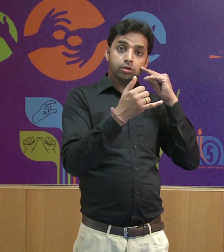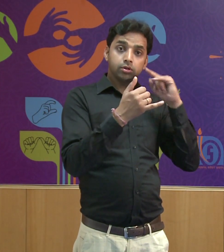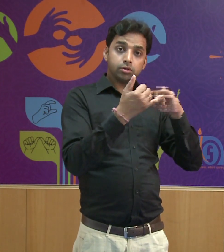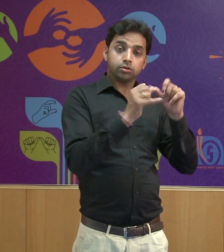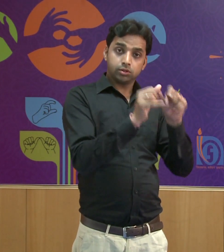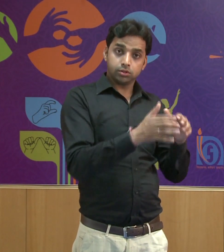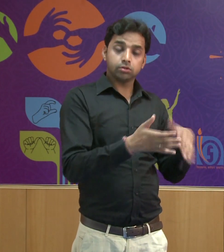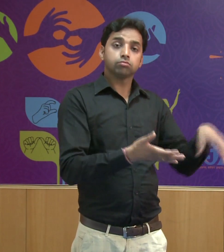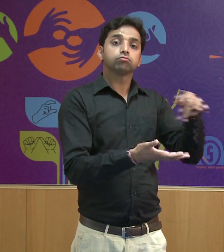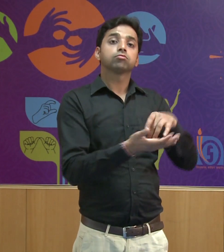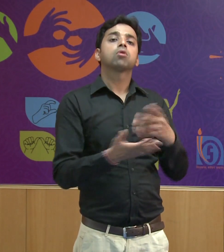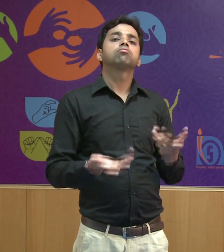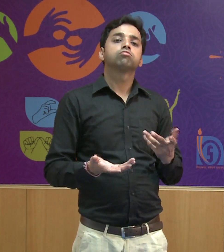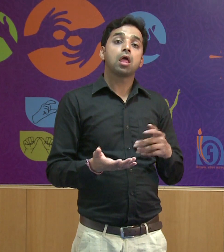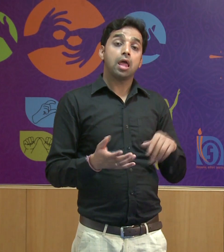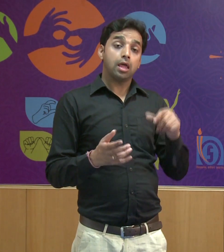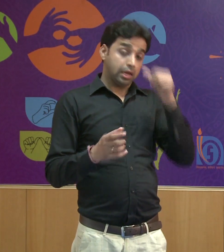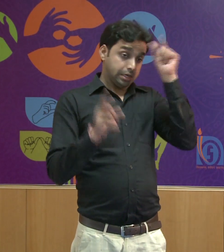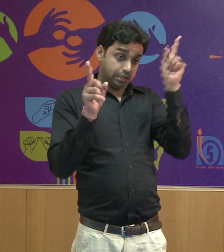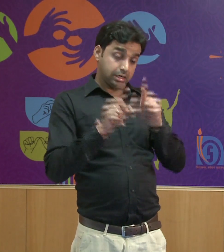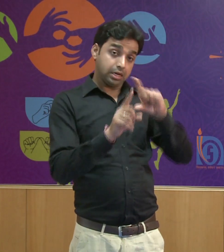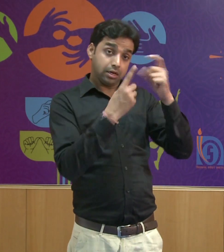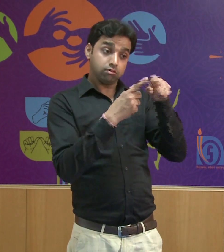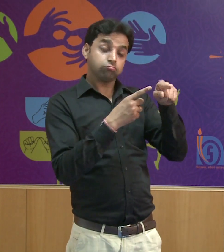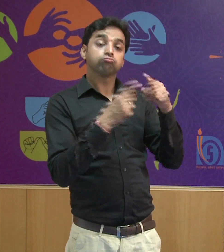where Indian culture became very popular.